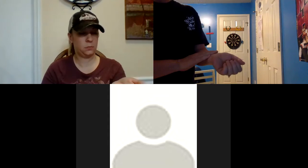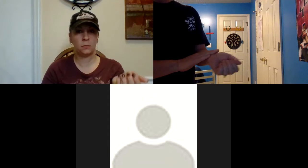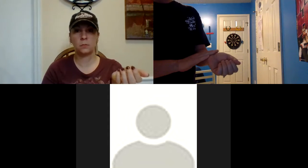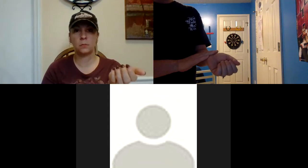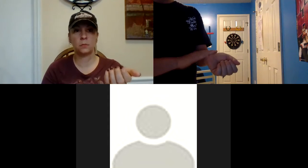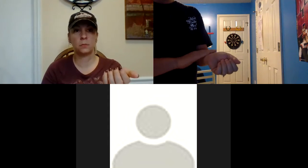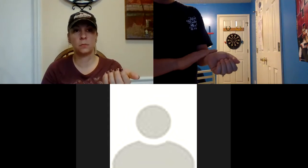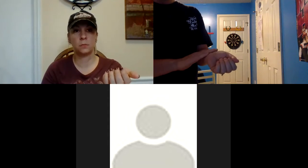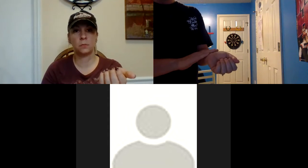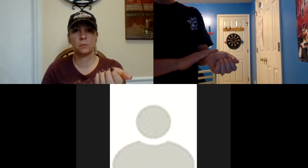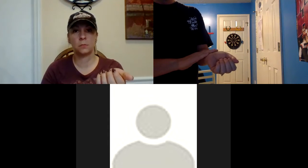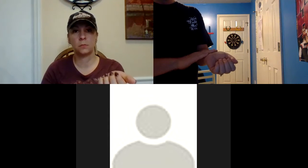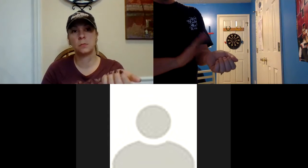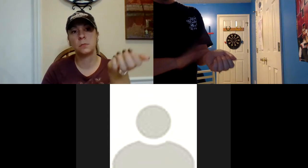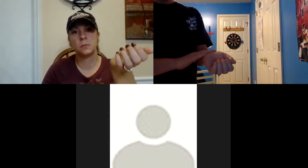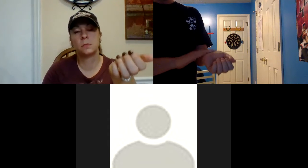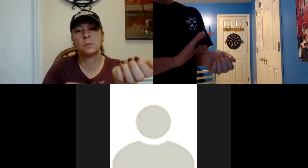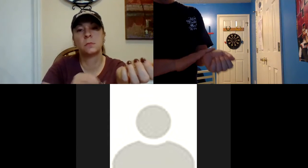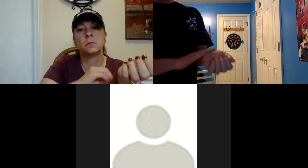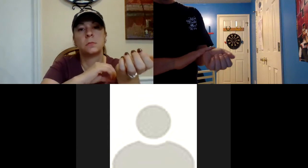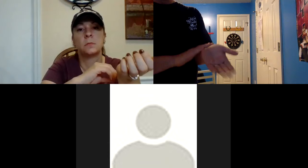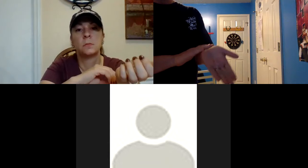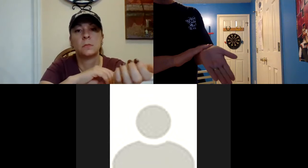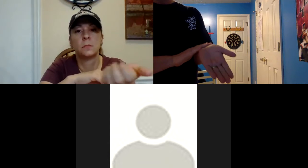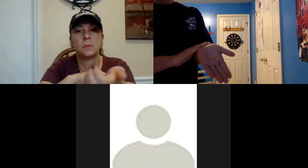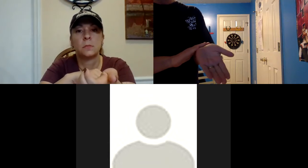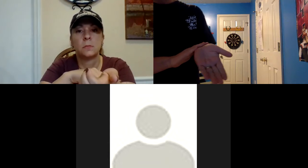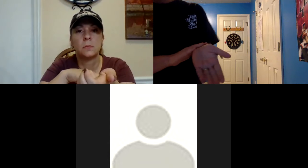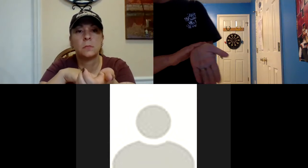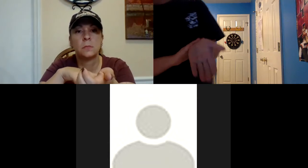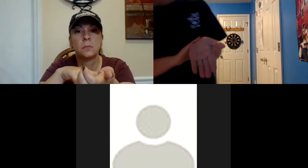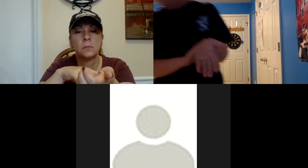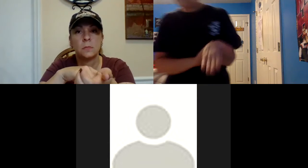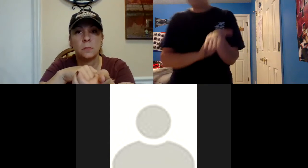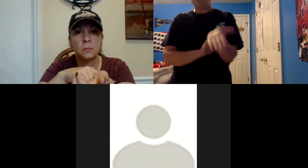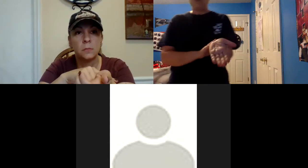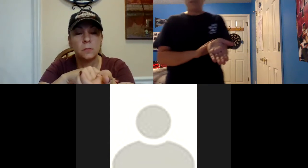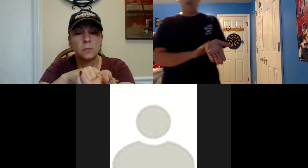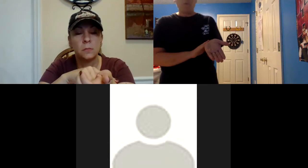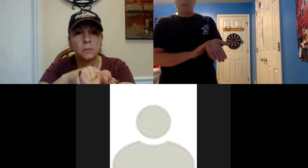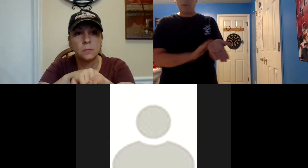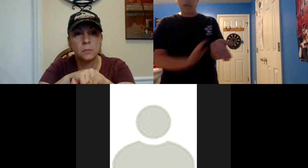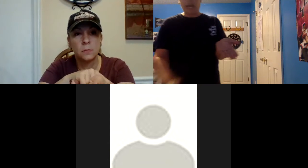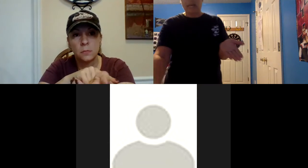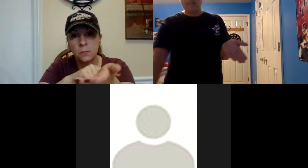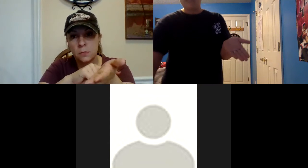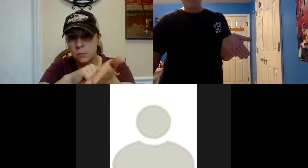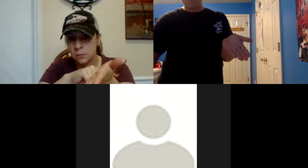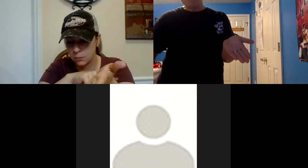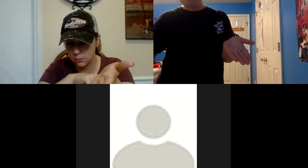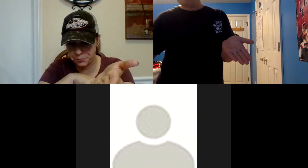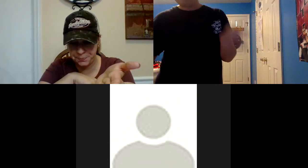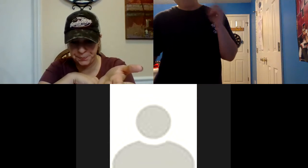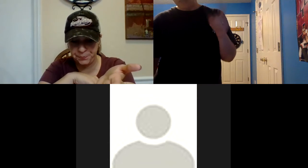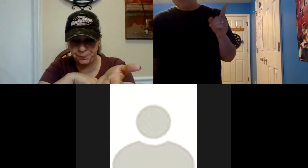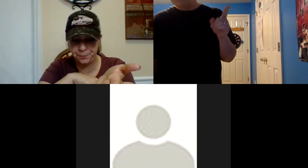they're taking your temperature and your pulse and everything. And so you're going to open your hand. I